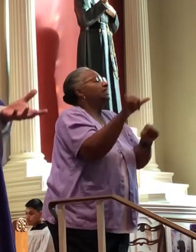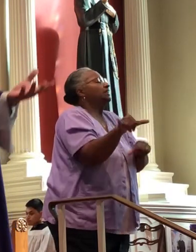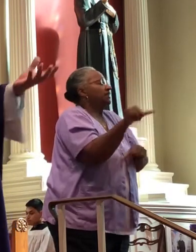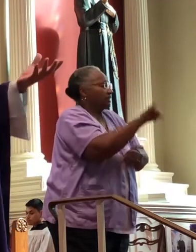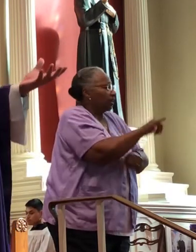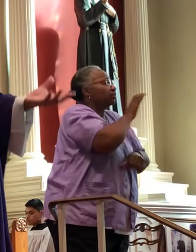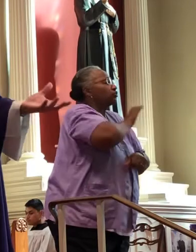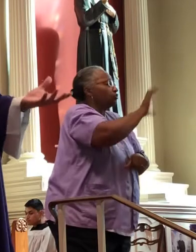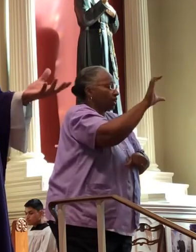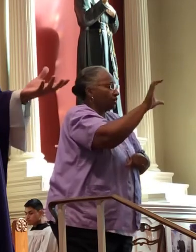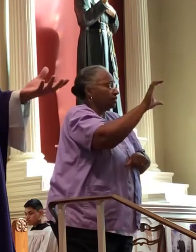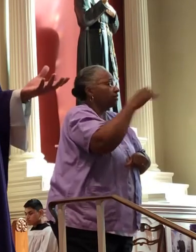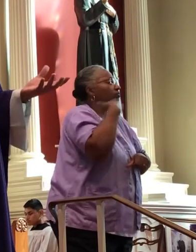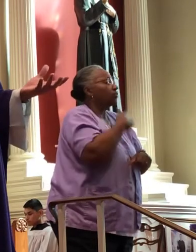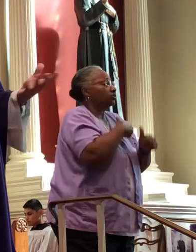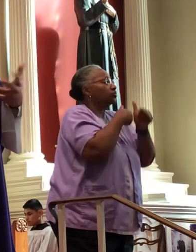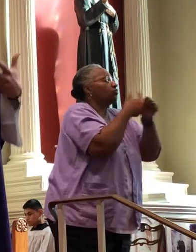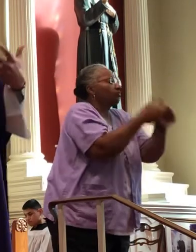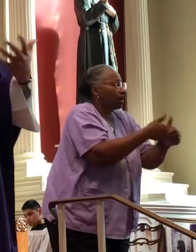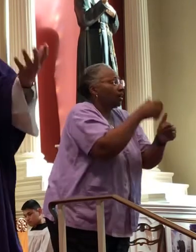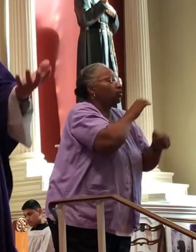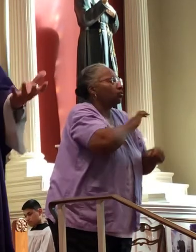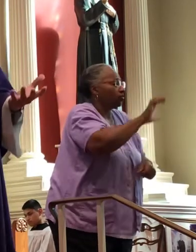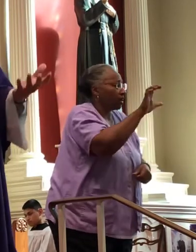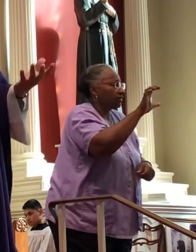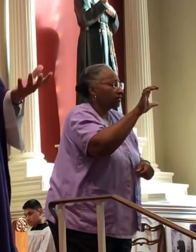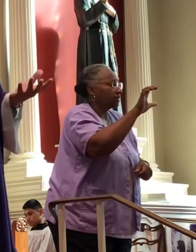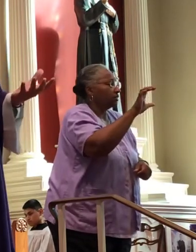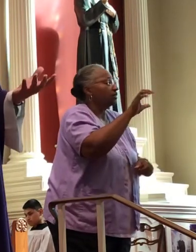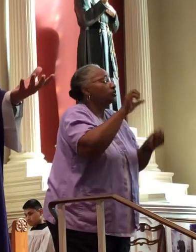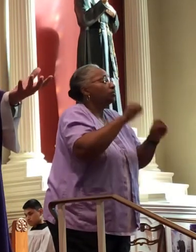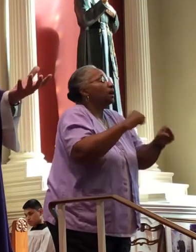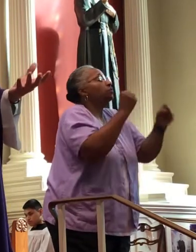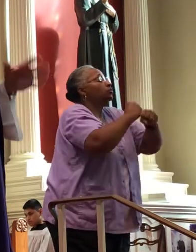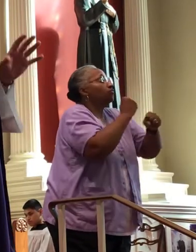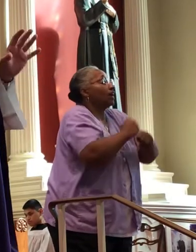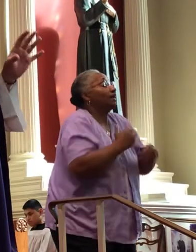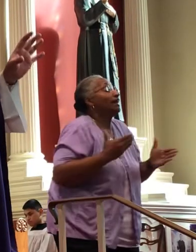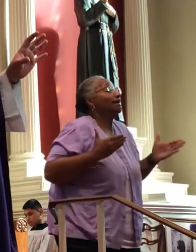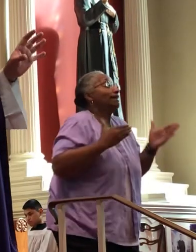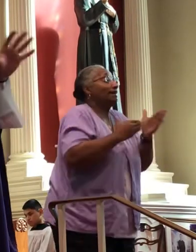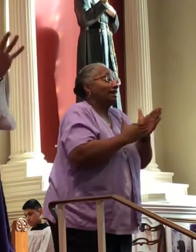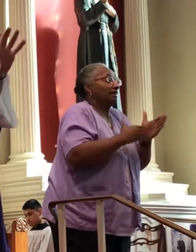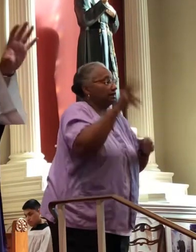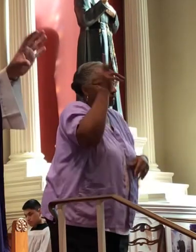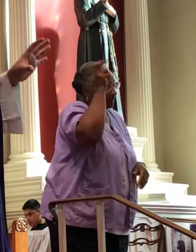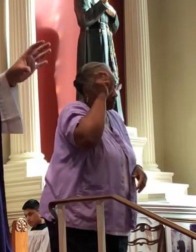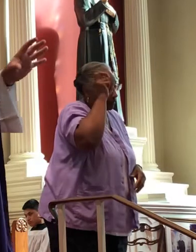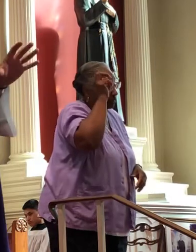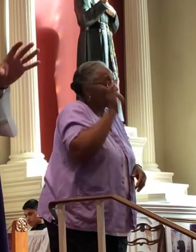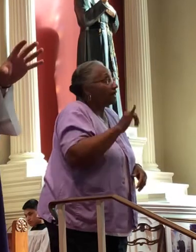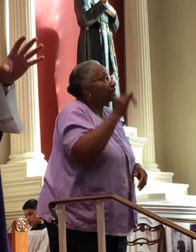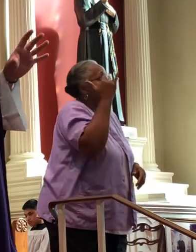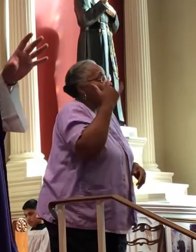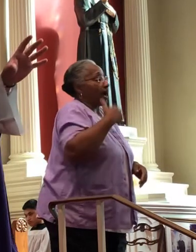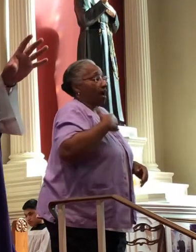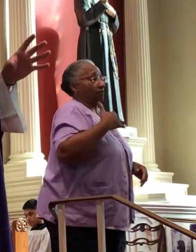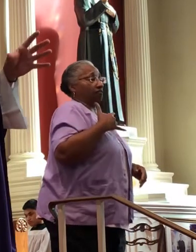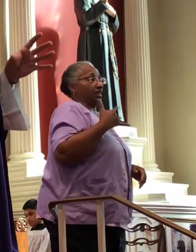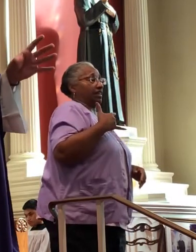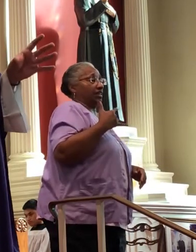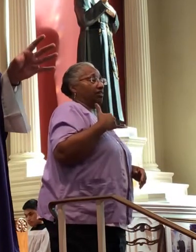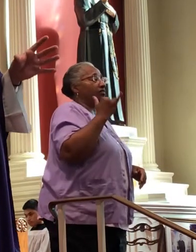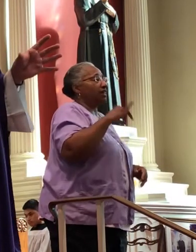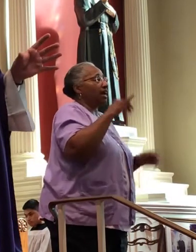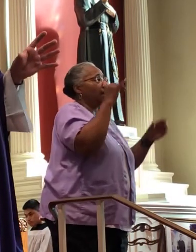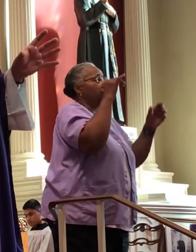to do what Jesus did, to be able to fight the good fight. That's why I think that imagery of sports is